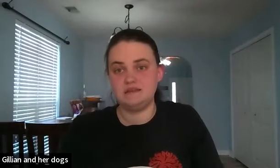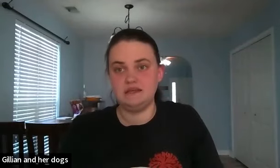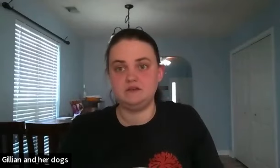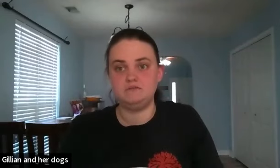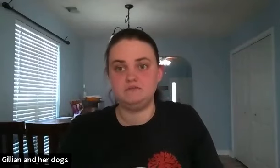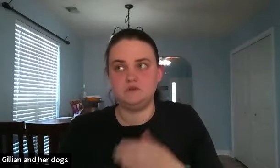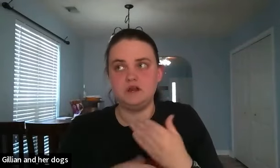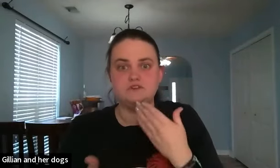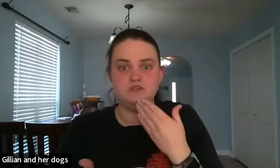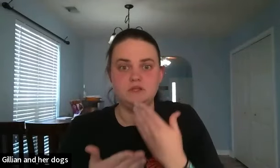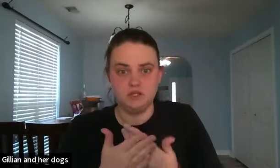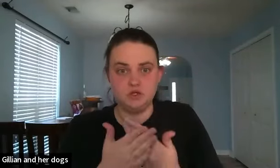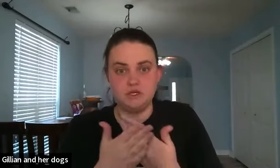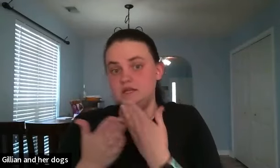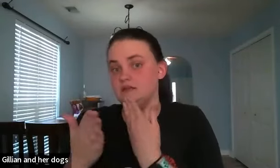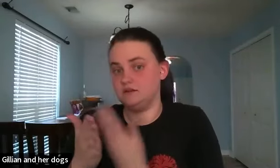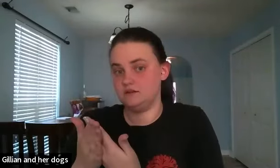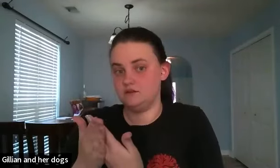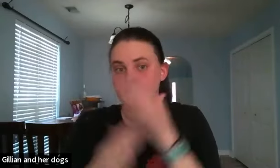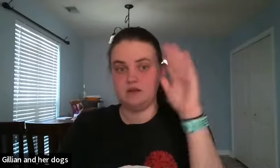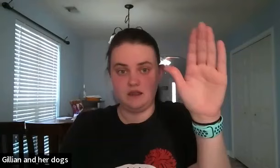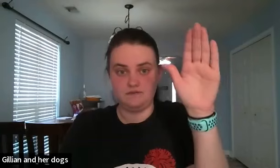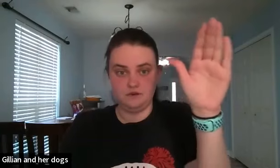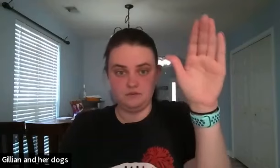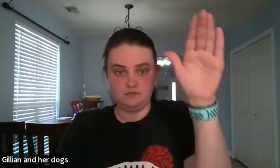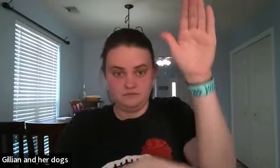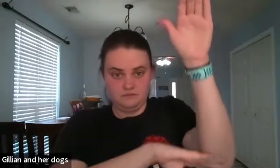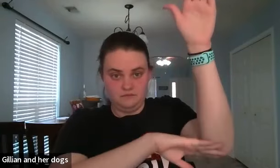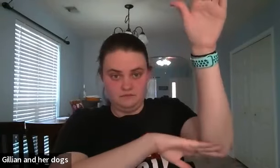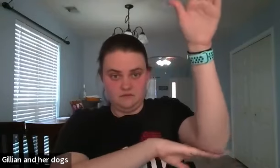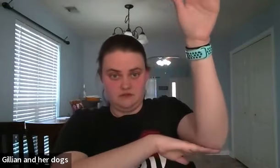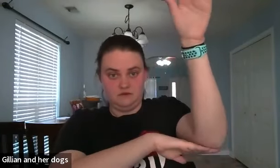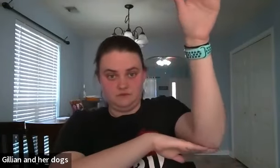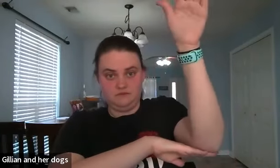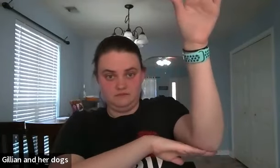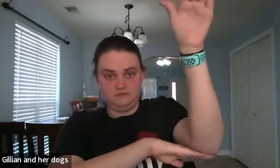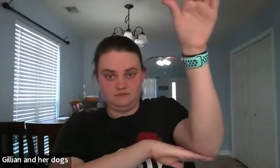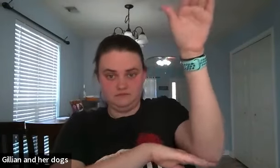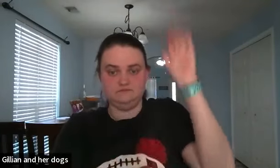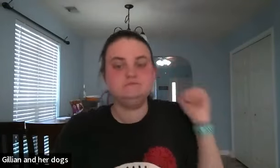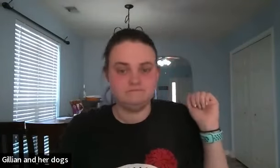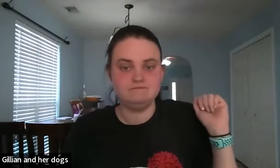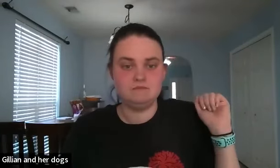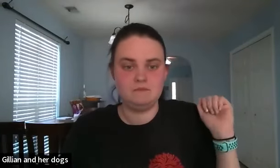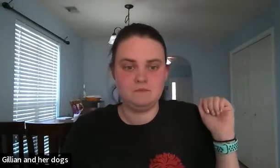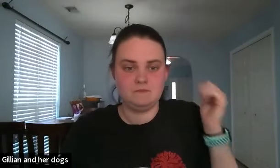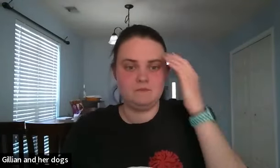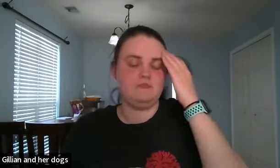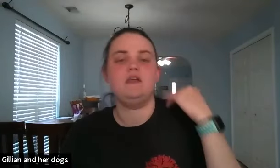like good afternoon, you'd be like good afternoon. Afternoon. Mm-hmm. All